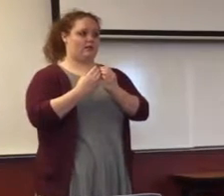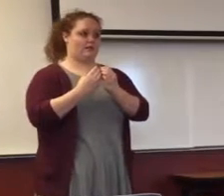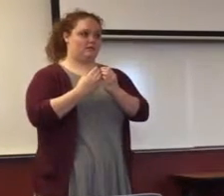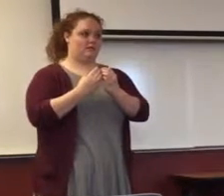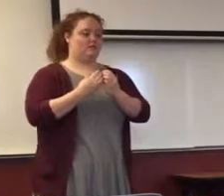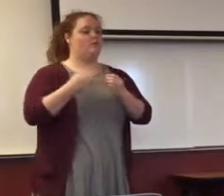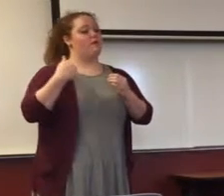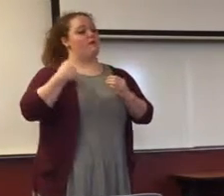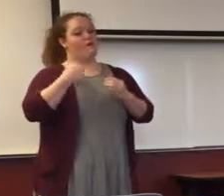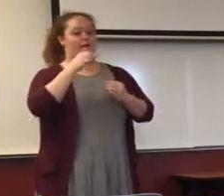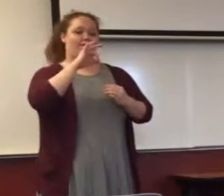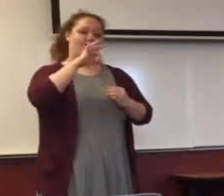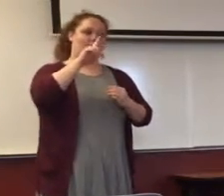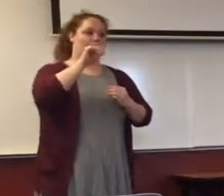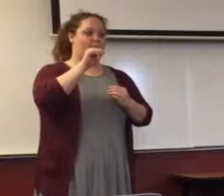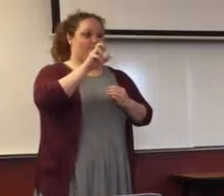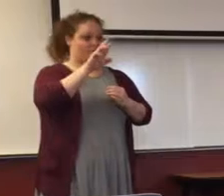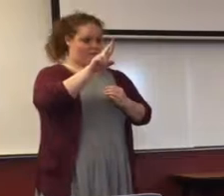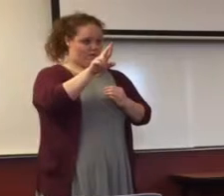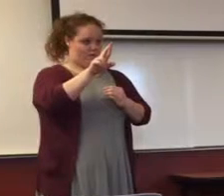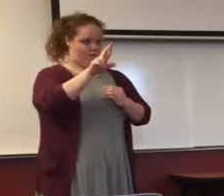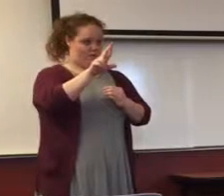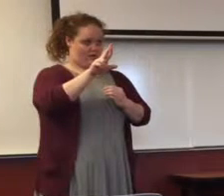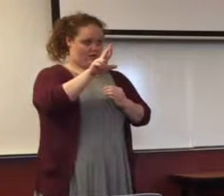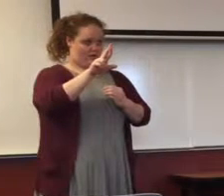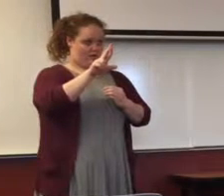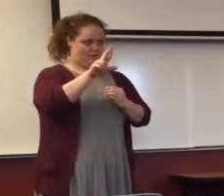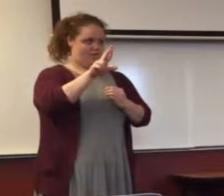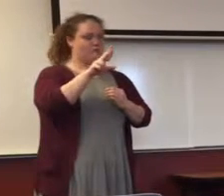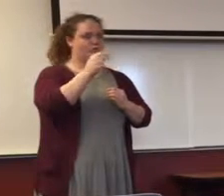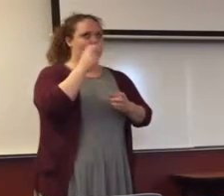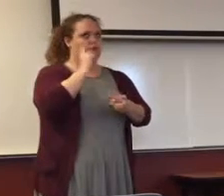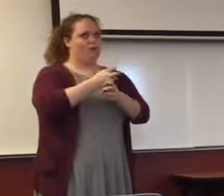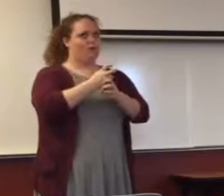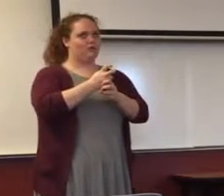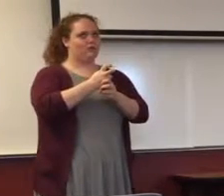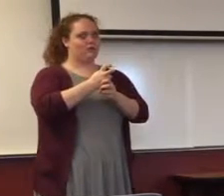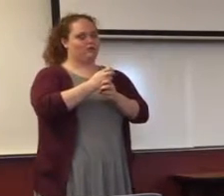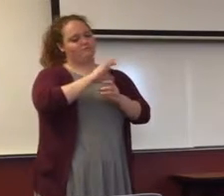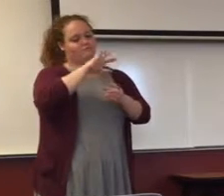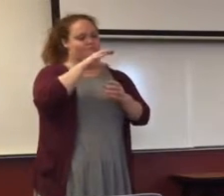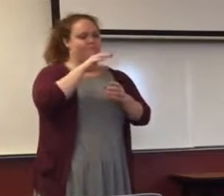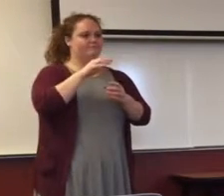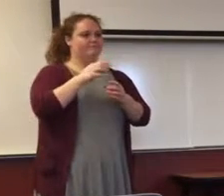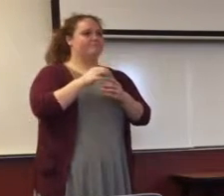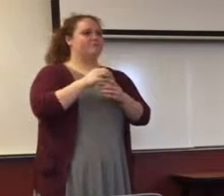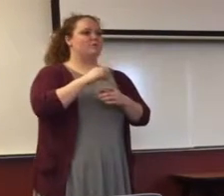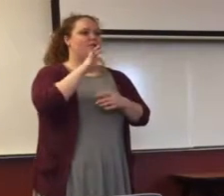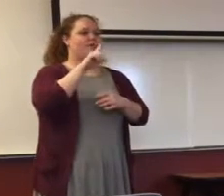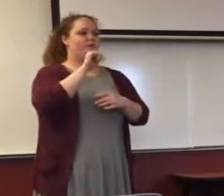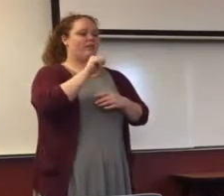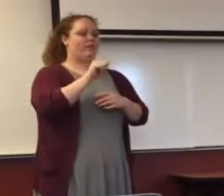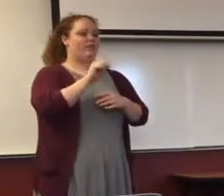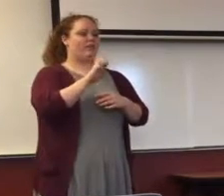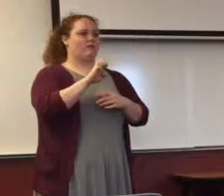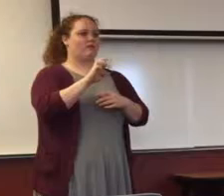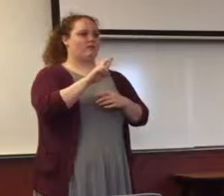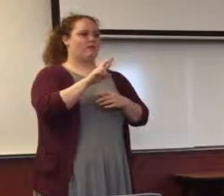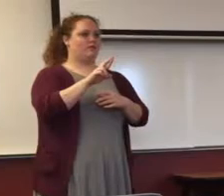flyer, which was very challenging. We have offered CEUs, we're in conjunction with OCRD, so they